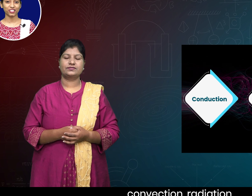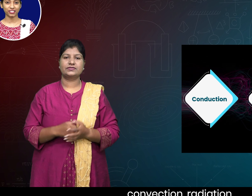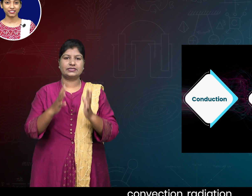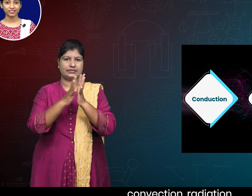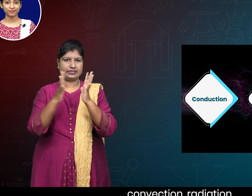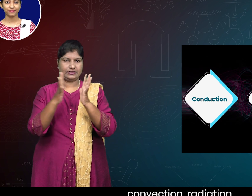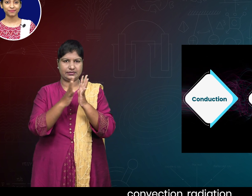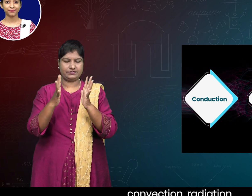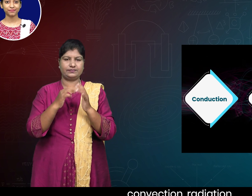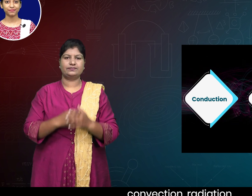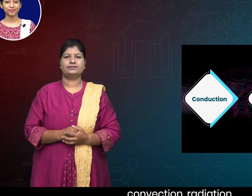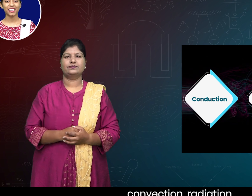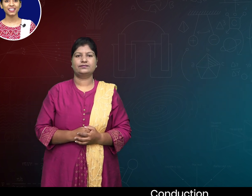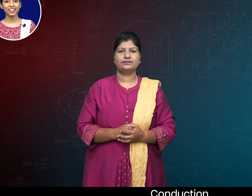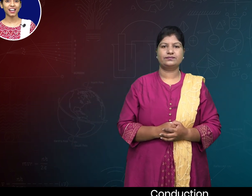radiation.